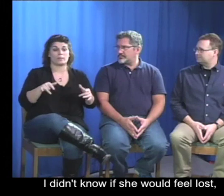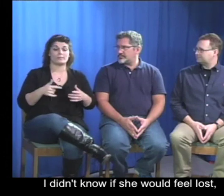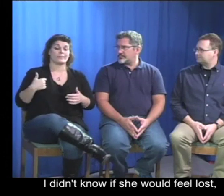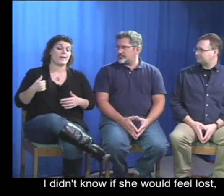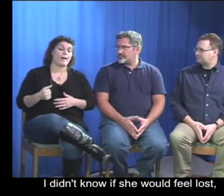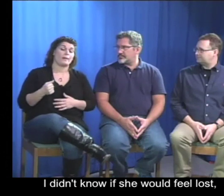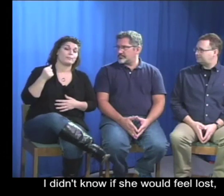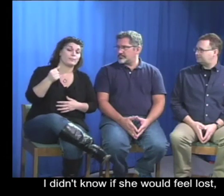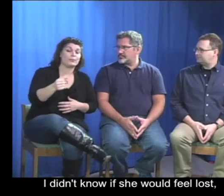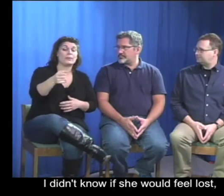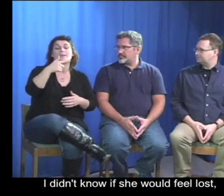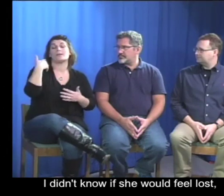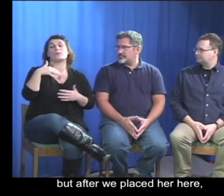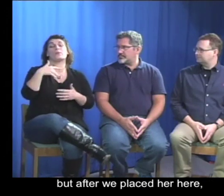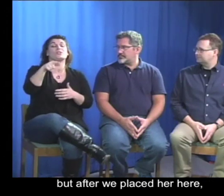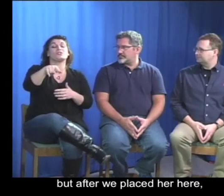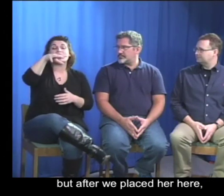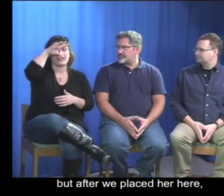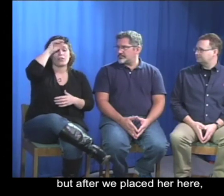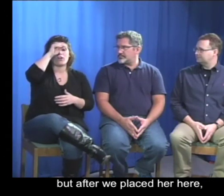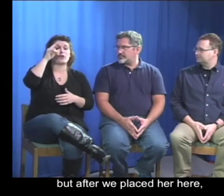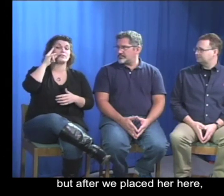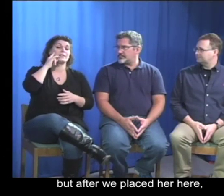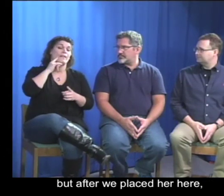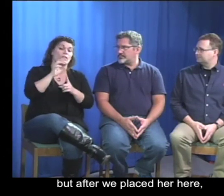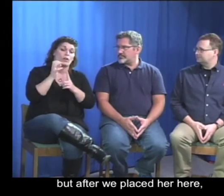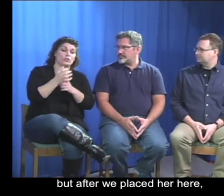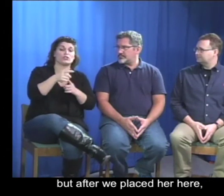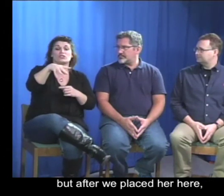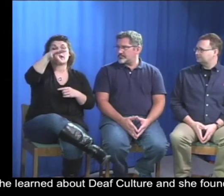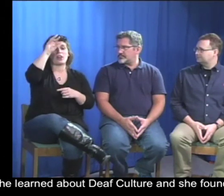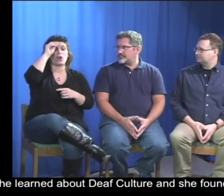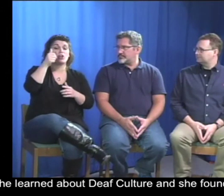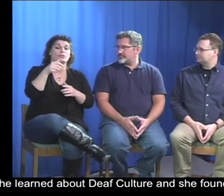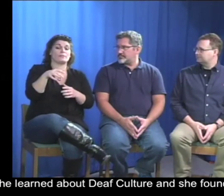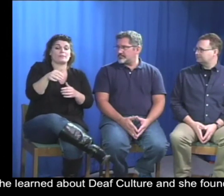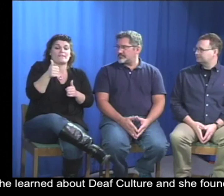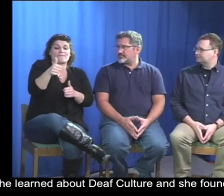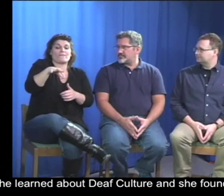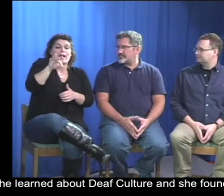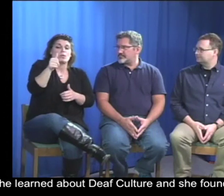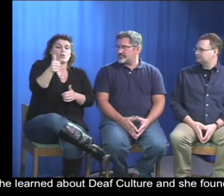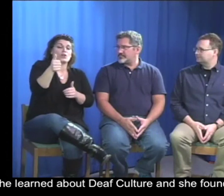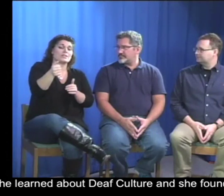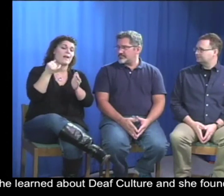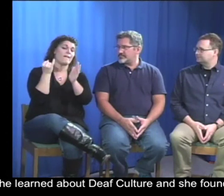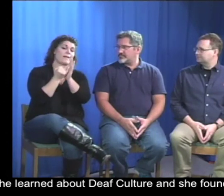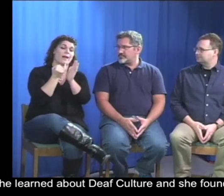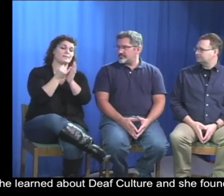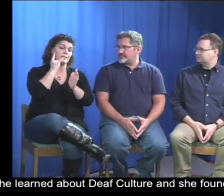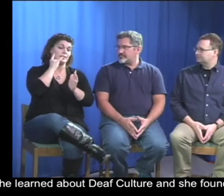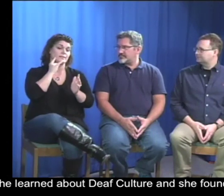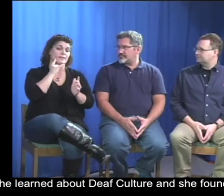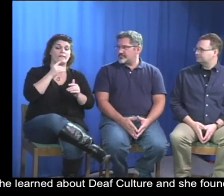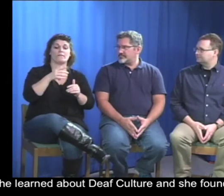feel lost, but after we placed her here, she learned about deaf culture, and she found herself and her